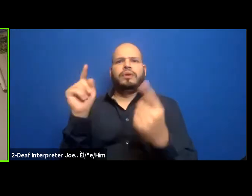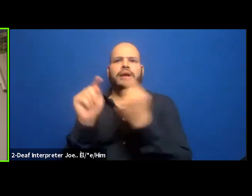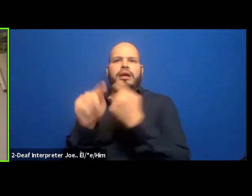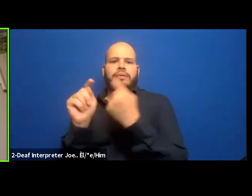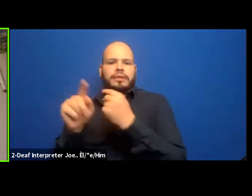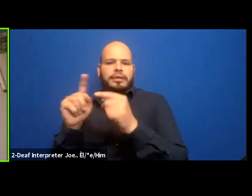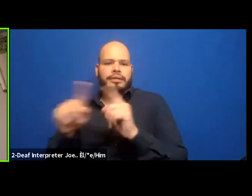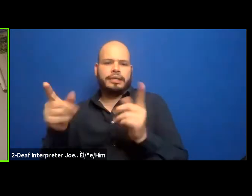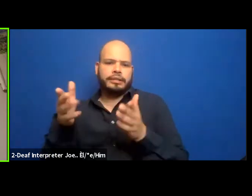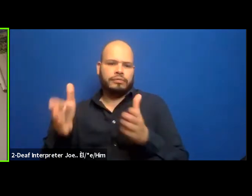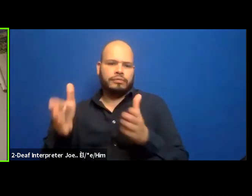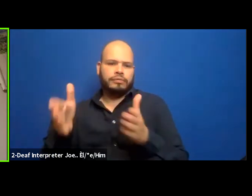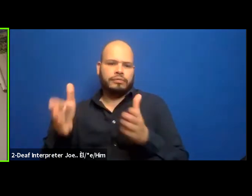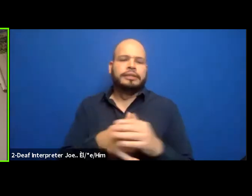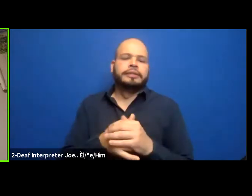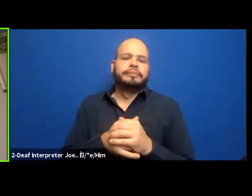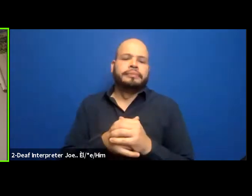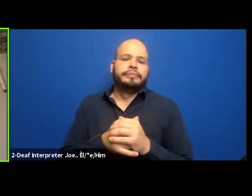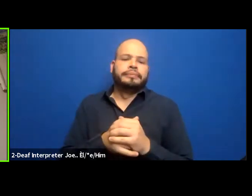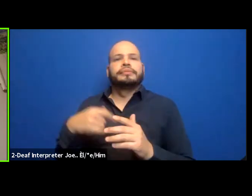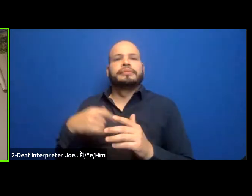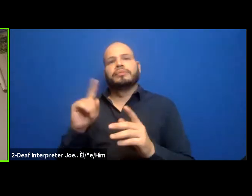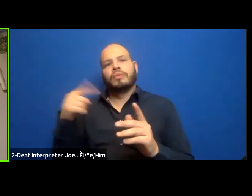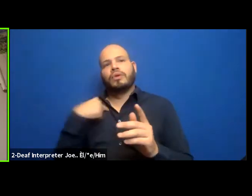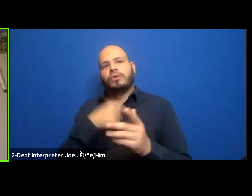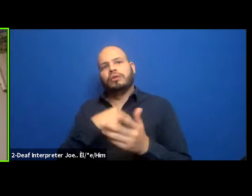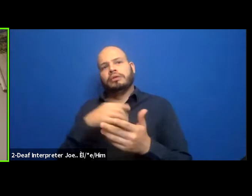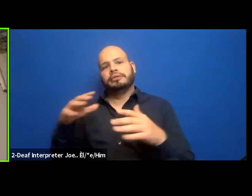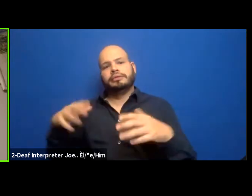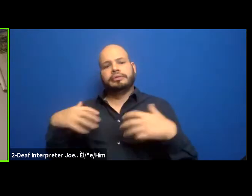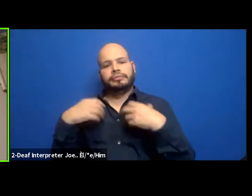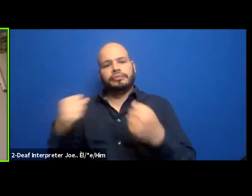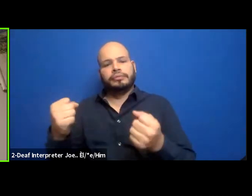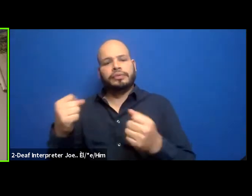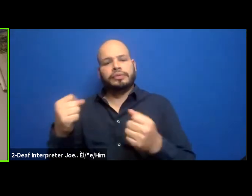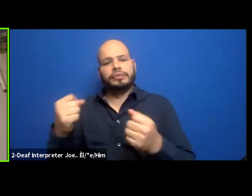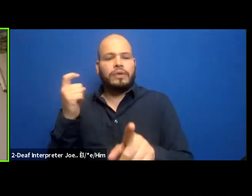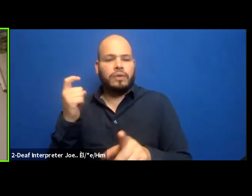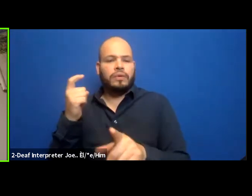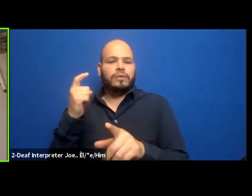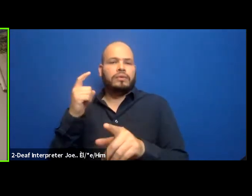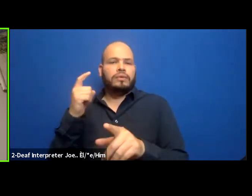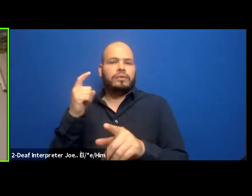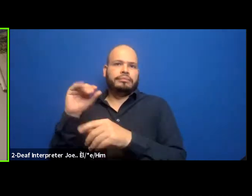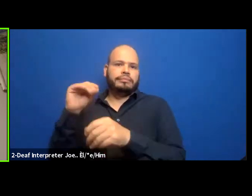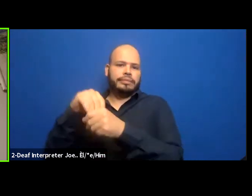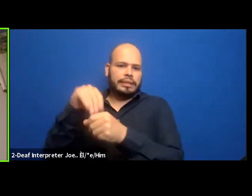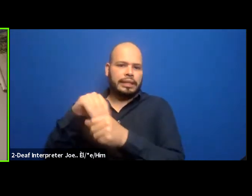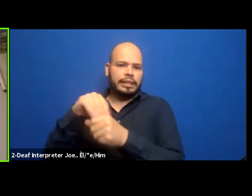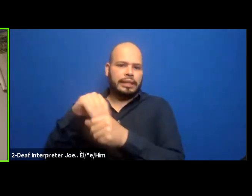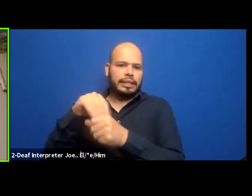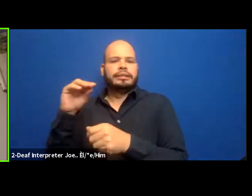through practices from our ancestors and elders, but also,